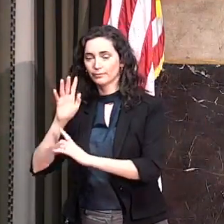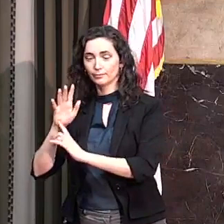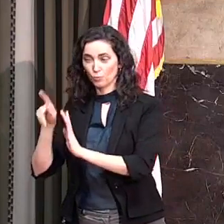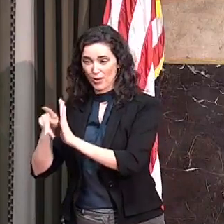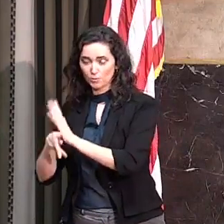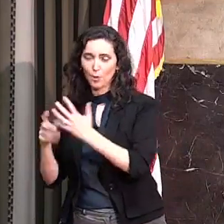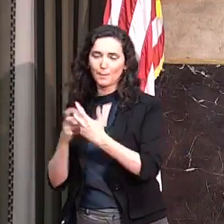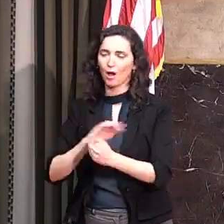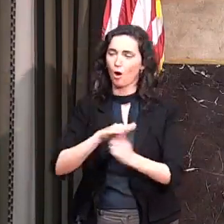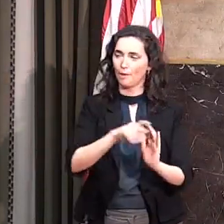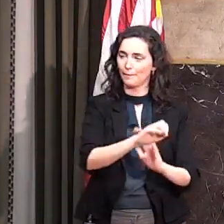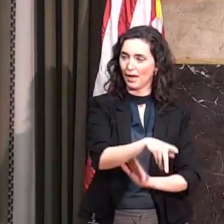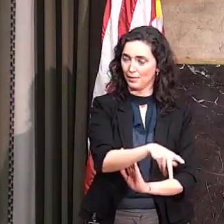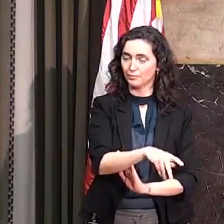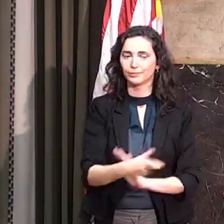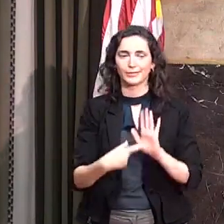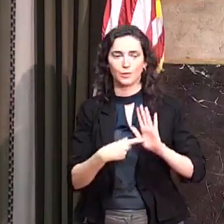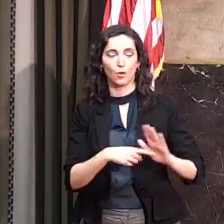in the Senate,